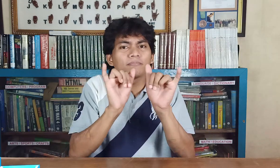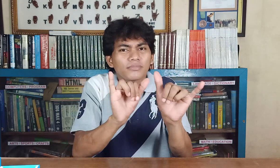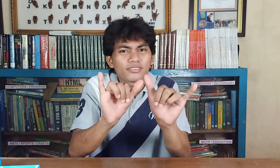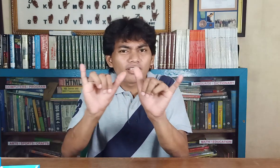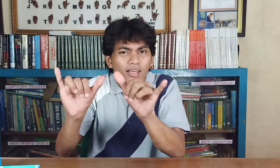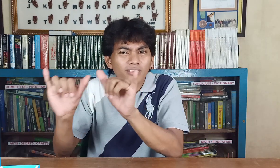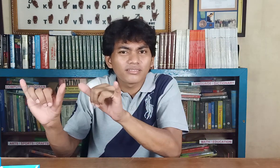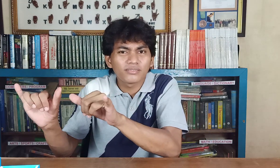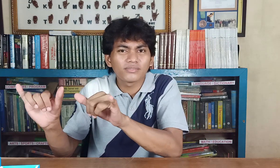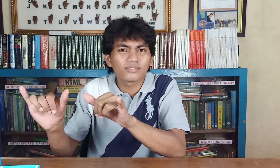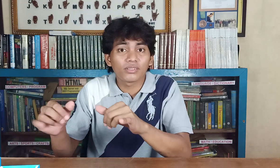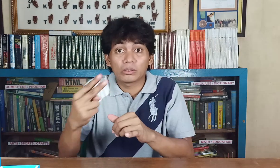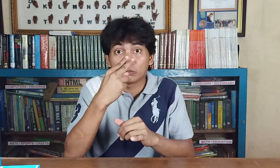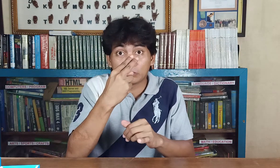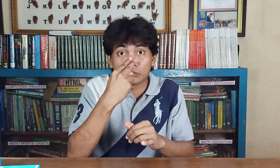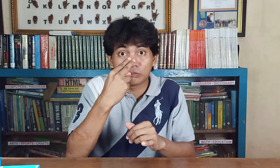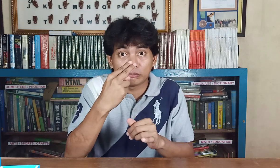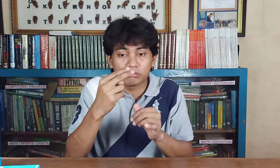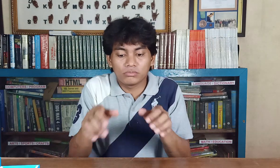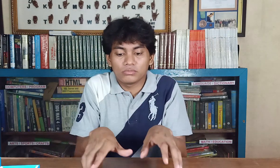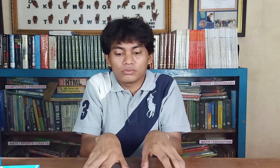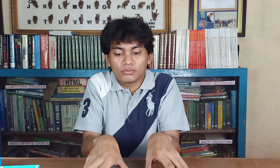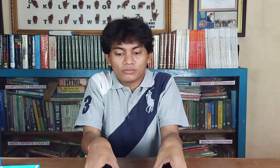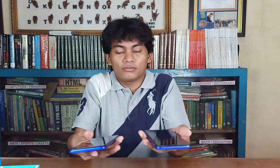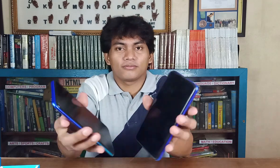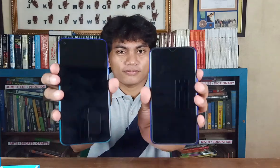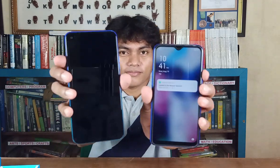About the size of the phone, let's compare the two.